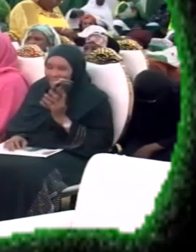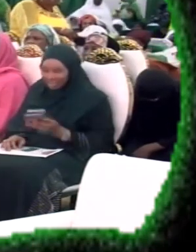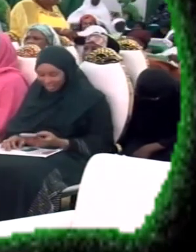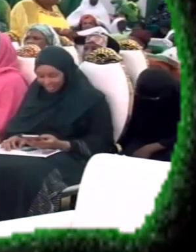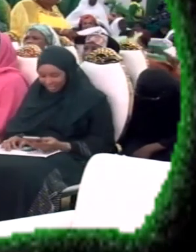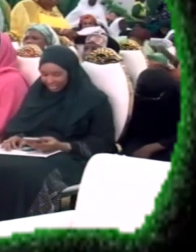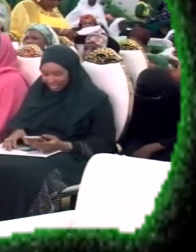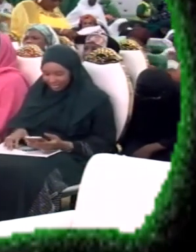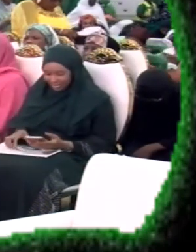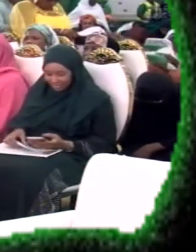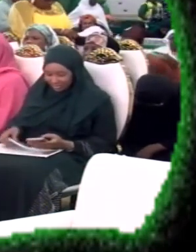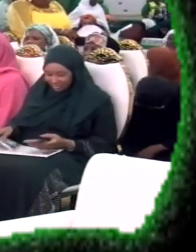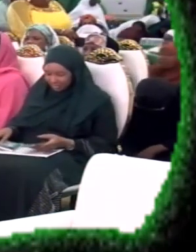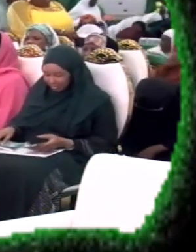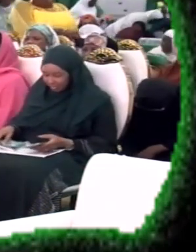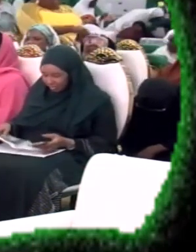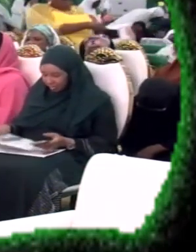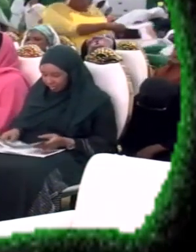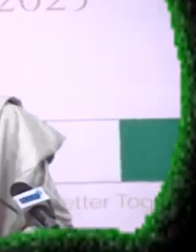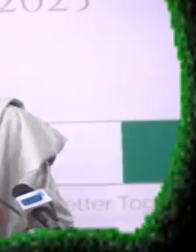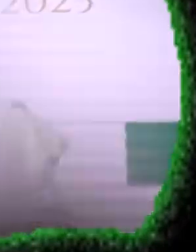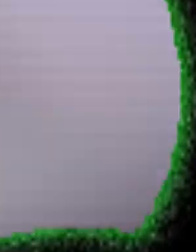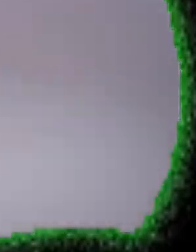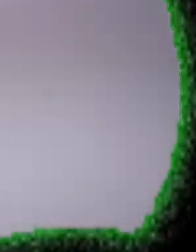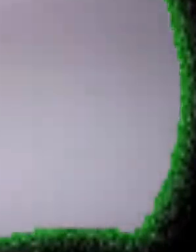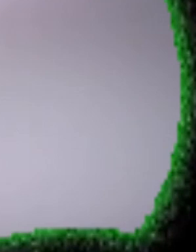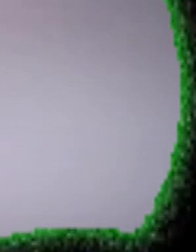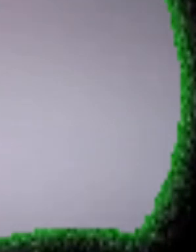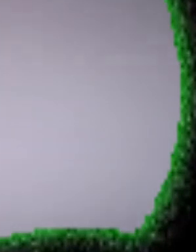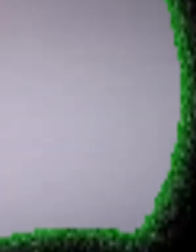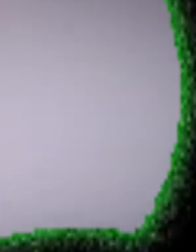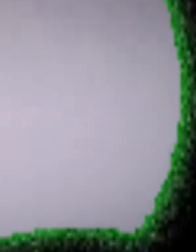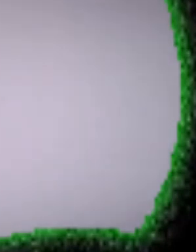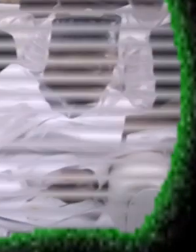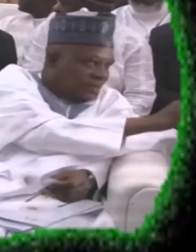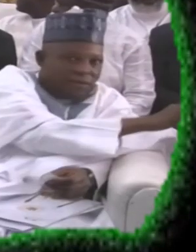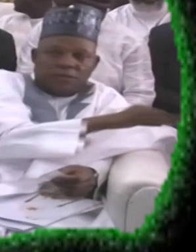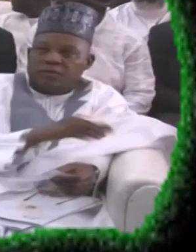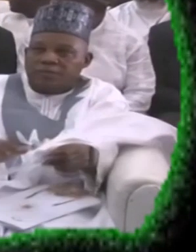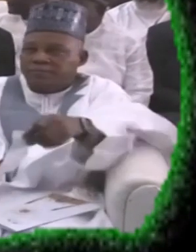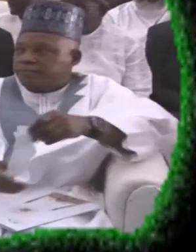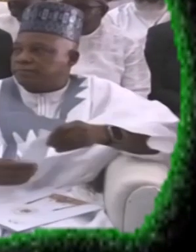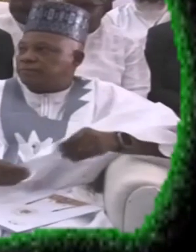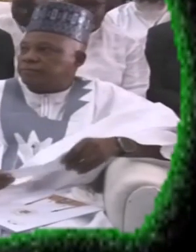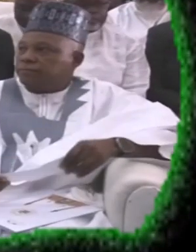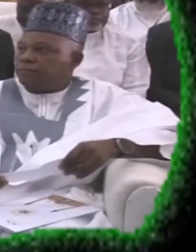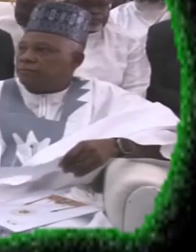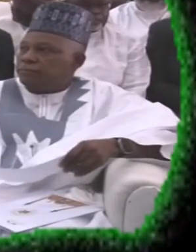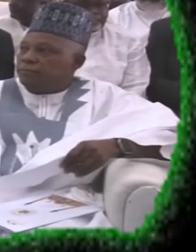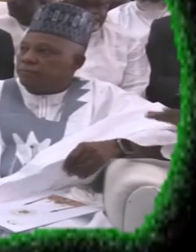today. On behalf of the chairman of the Presidential Transition